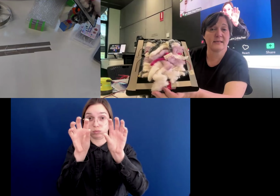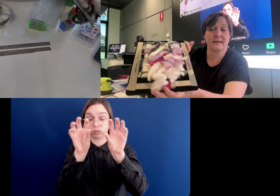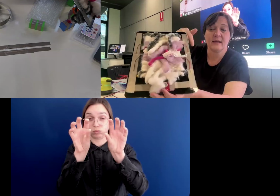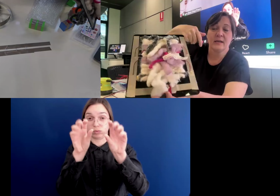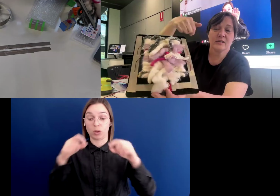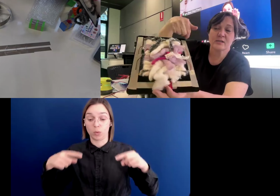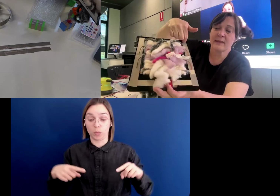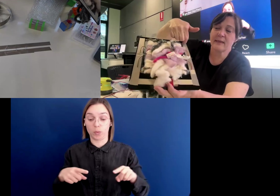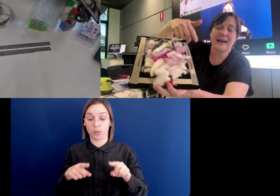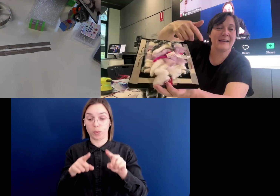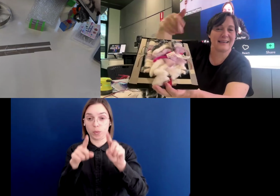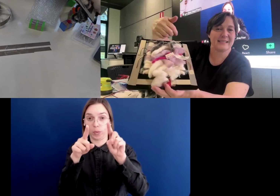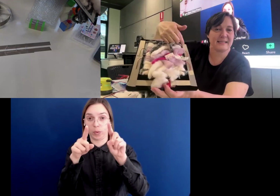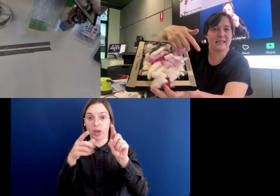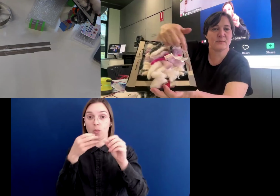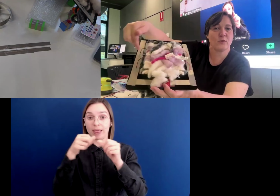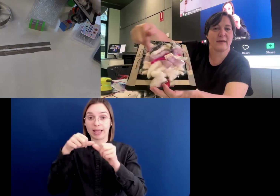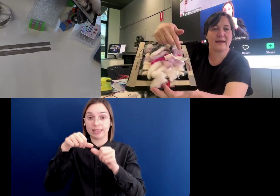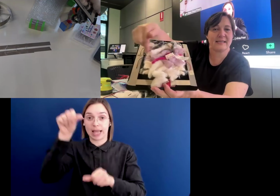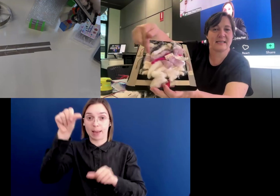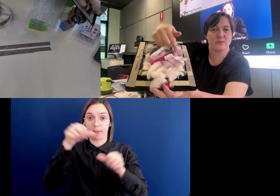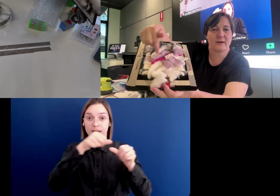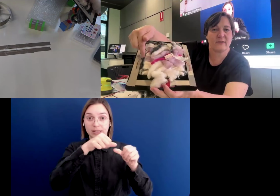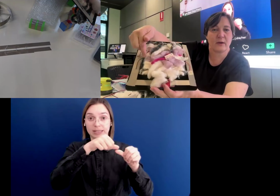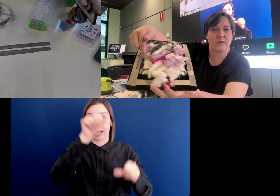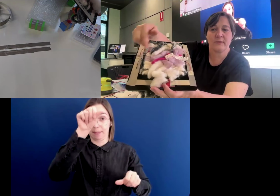quite easily. You just run, and it lets the kids put the